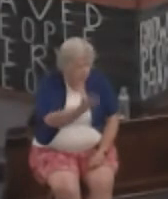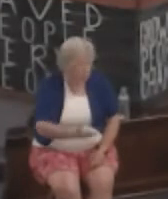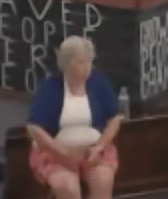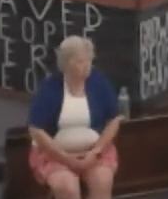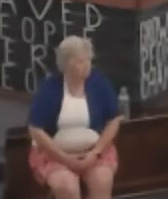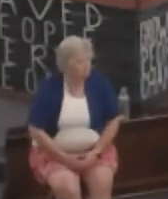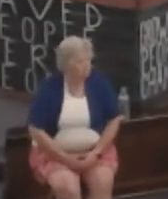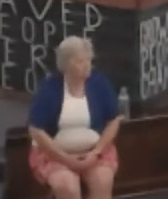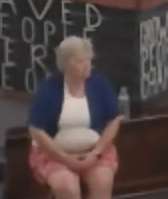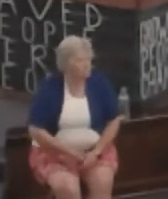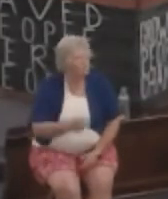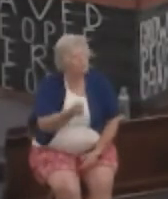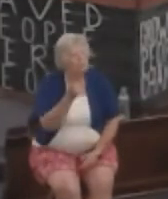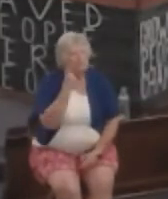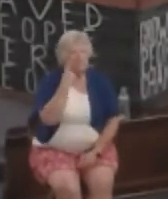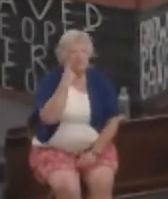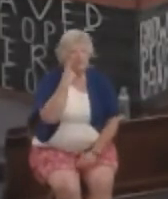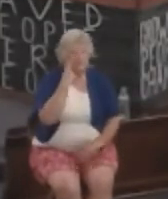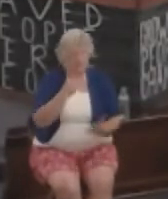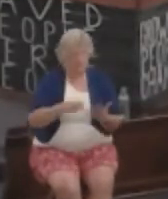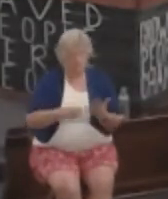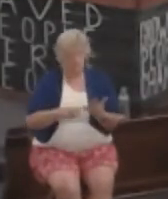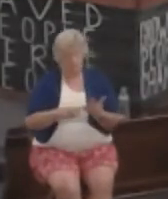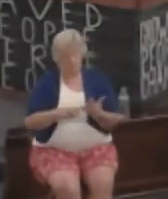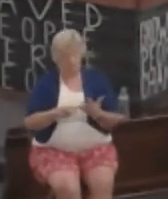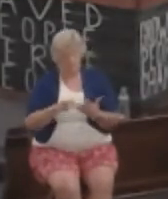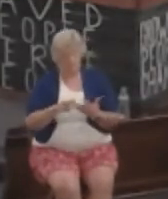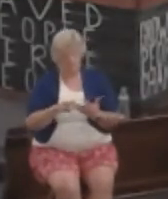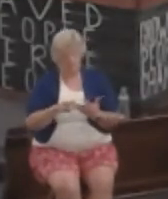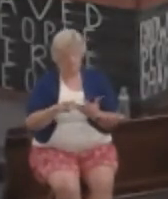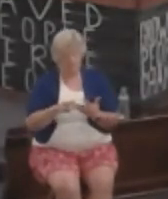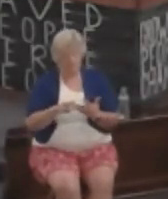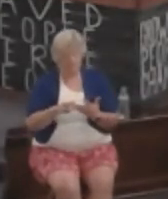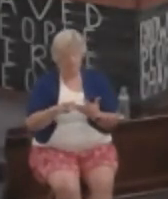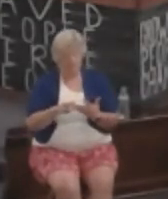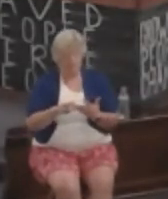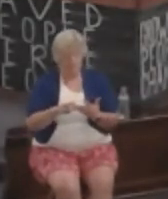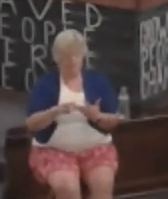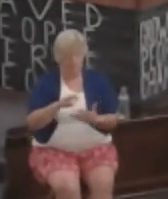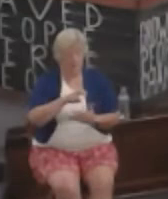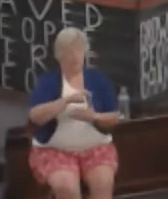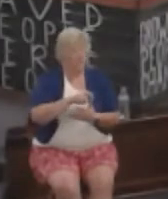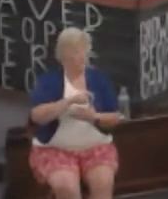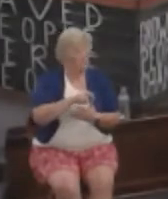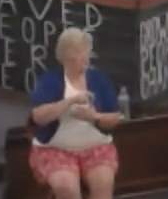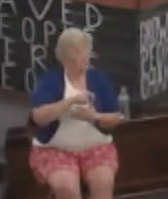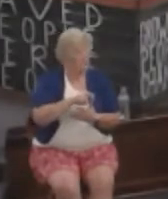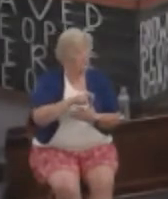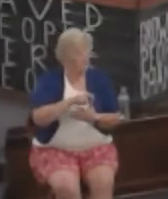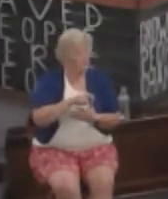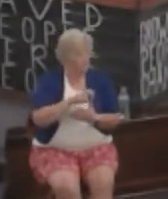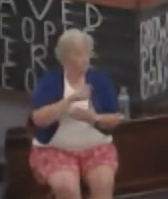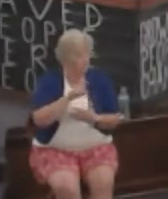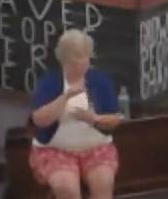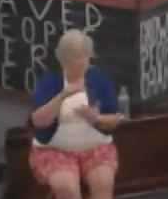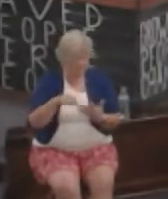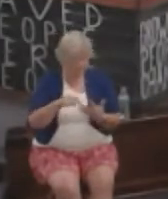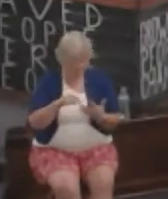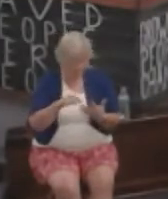And you would almost think that the series could have or should have ended there. But it was just the